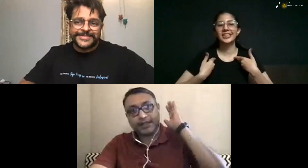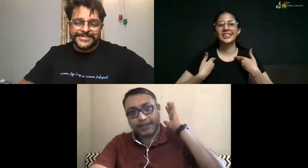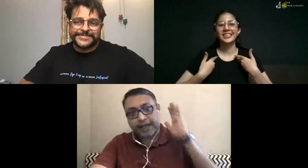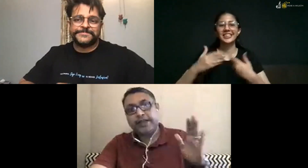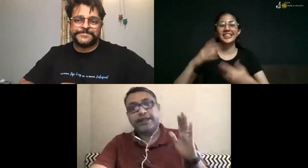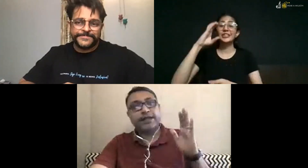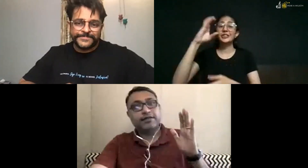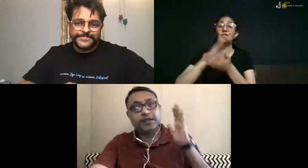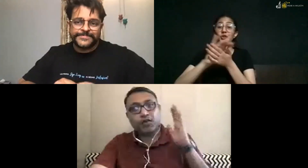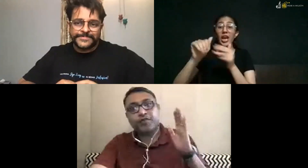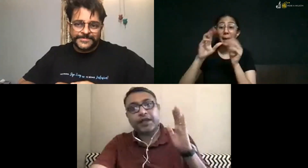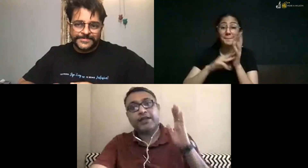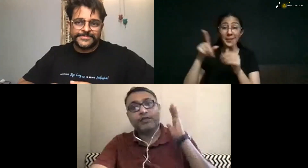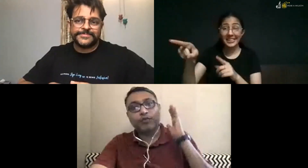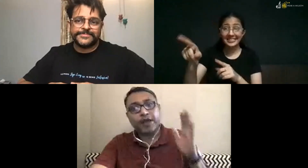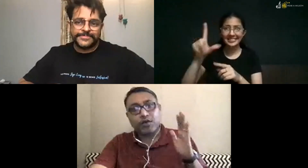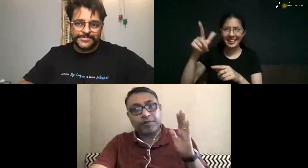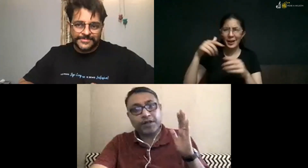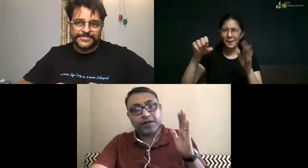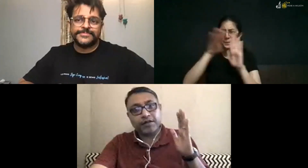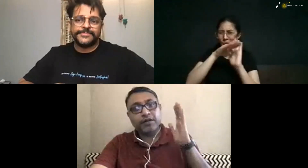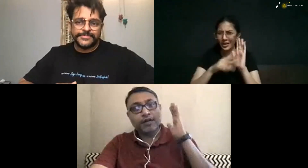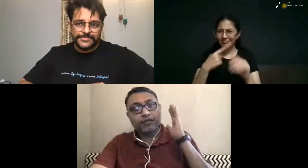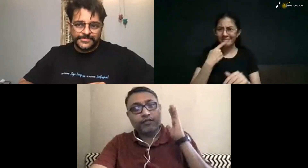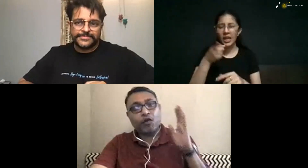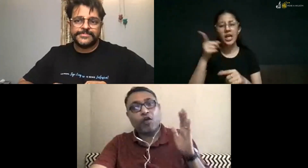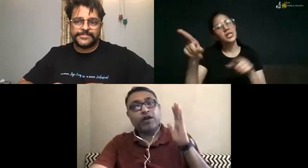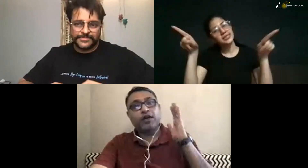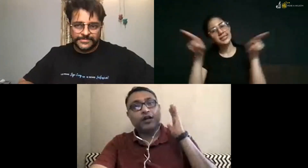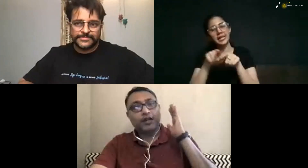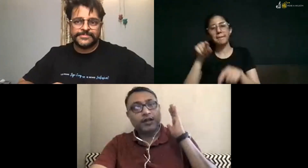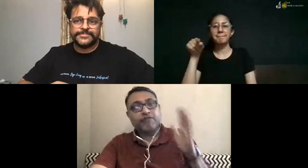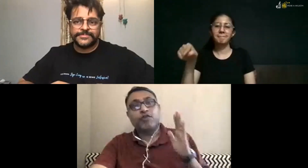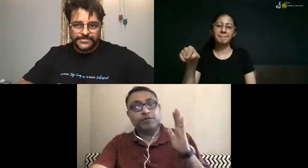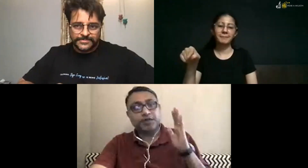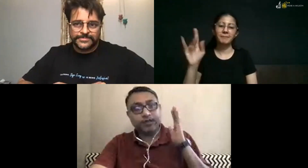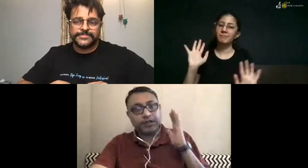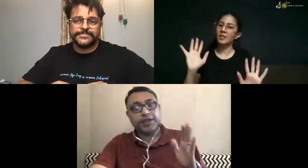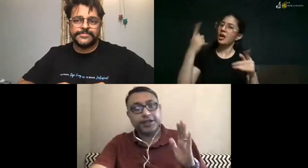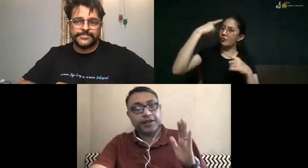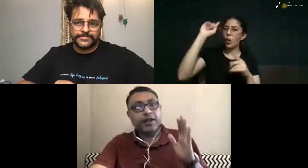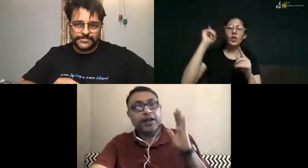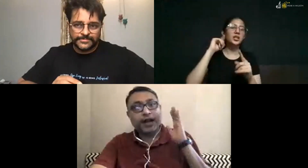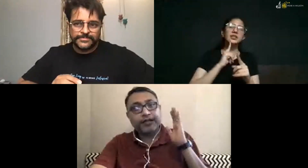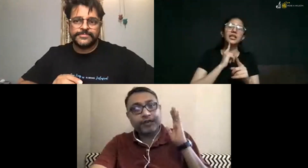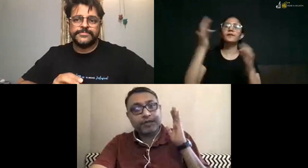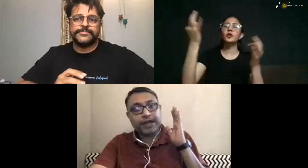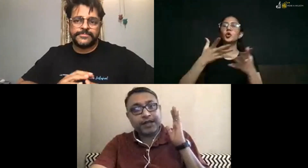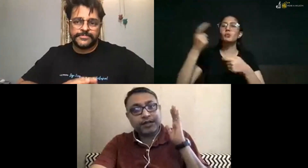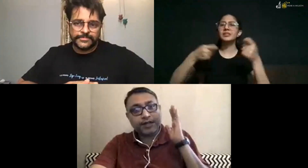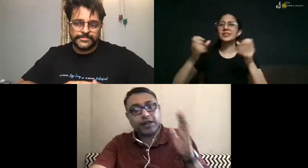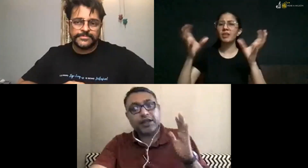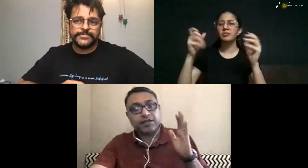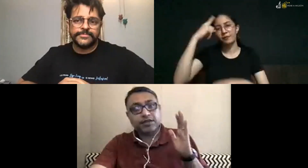League is exactly that. Think of it as a Y Combinator for deaf entrepreneurs in India, right from